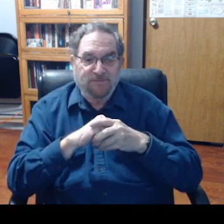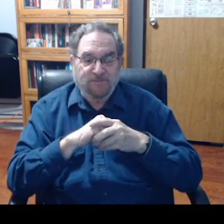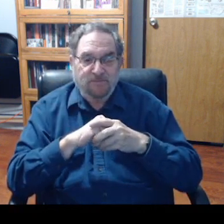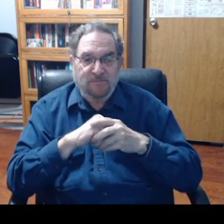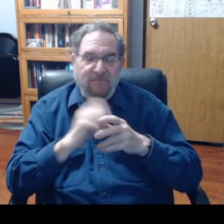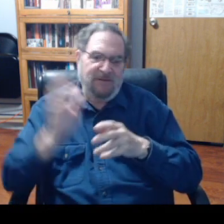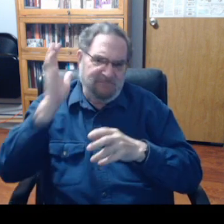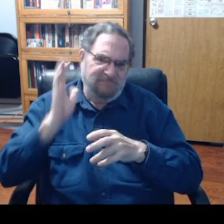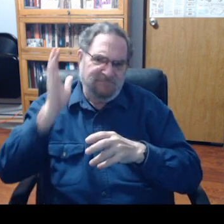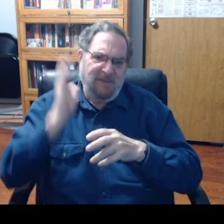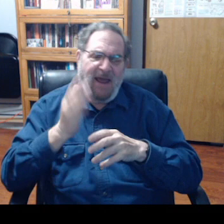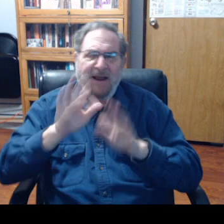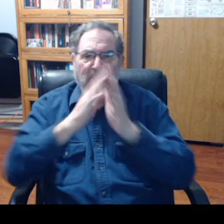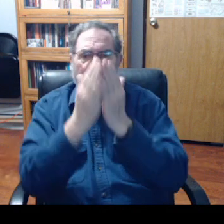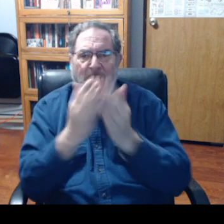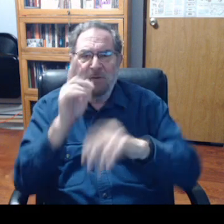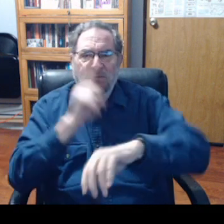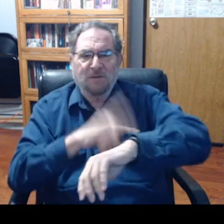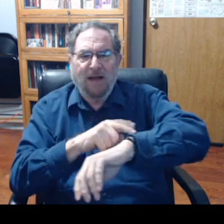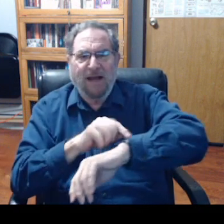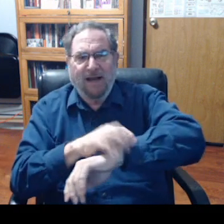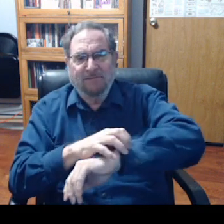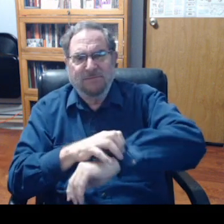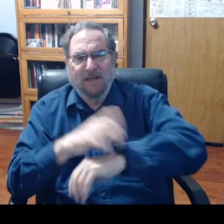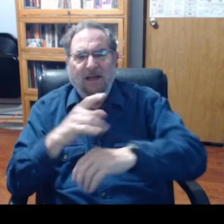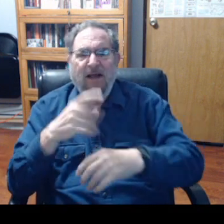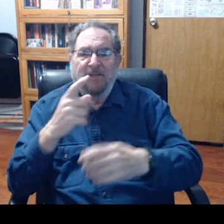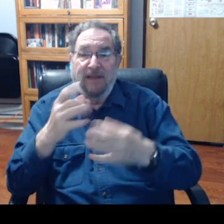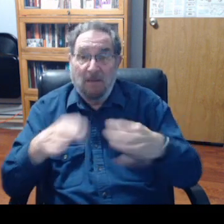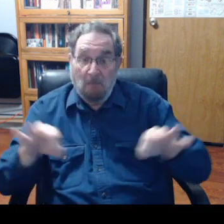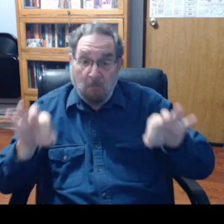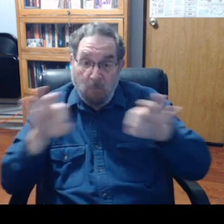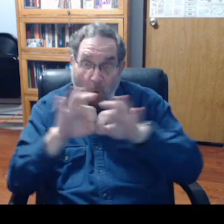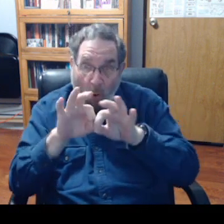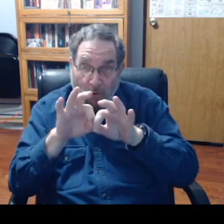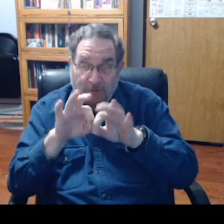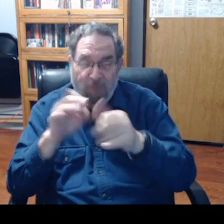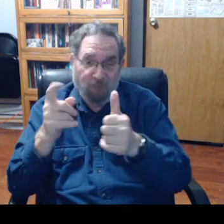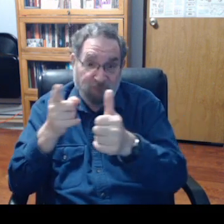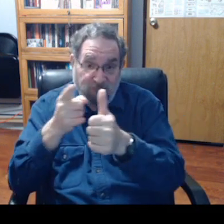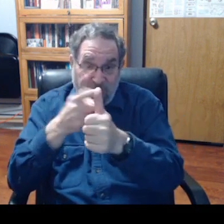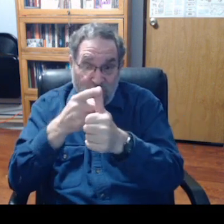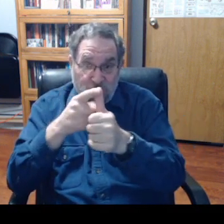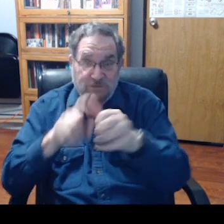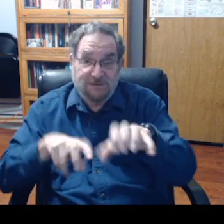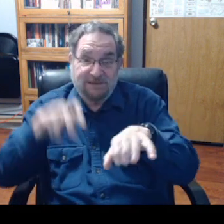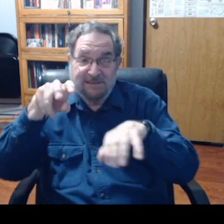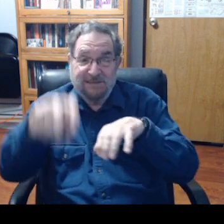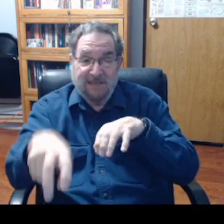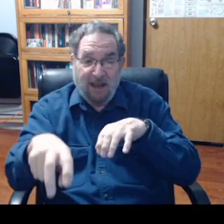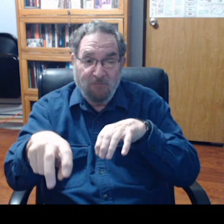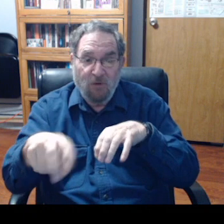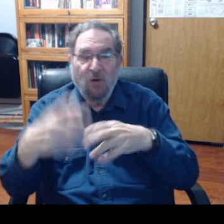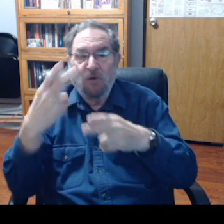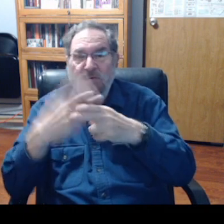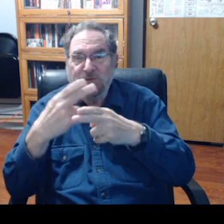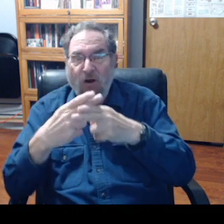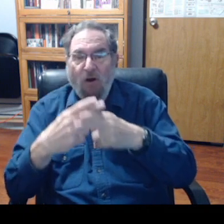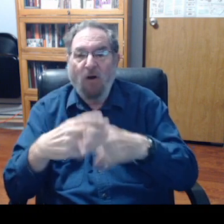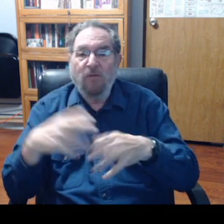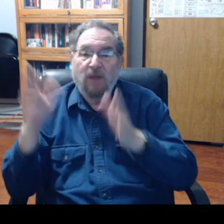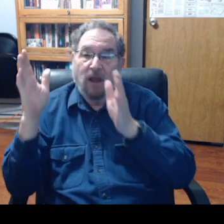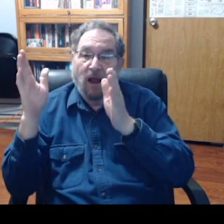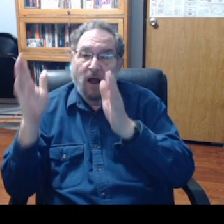wedding. Back in biblical times, the important first step